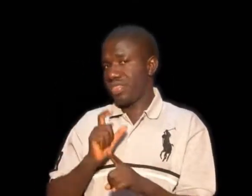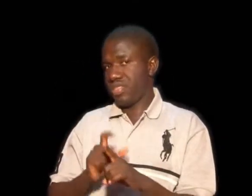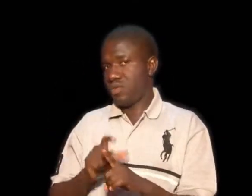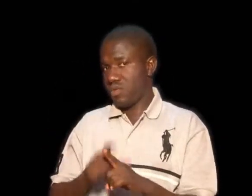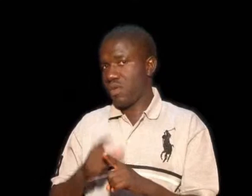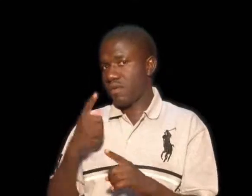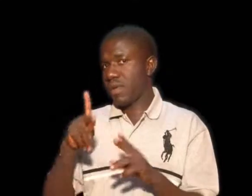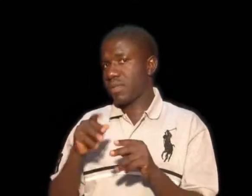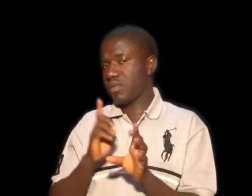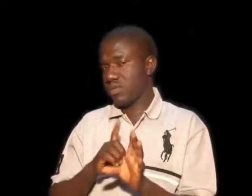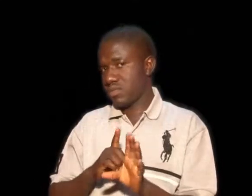offensive term.